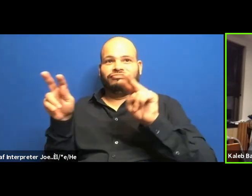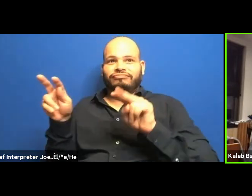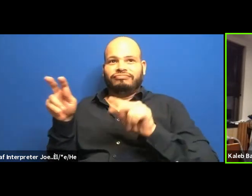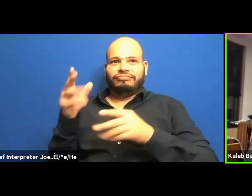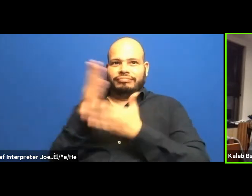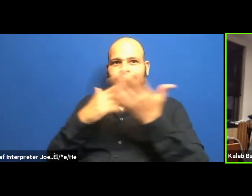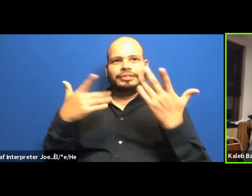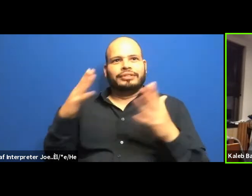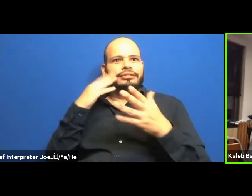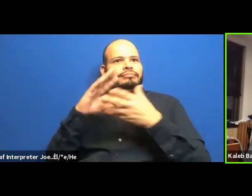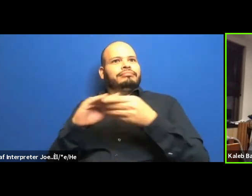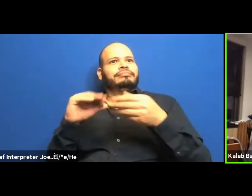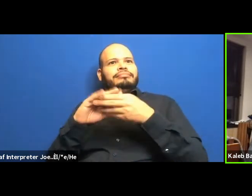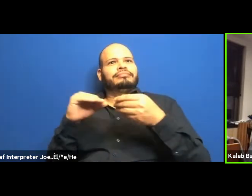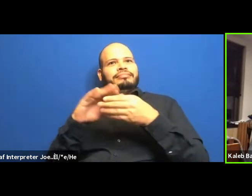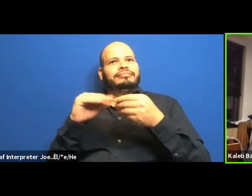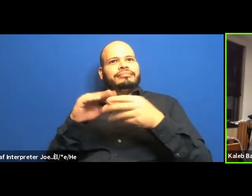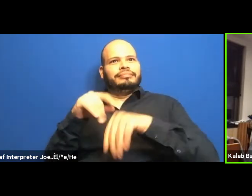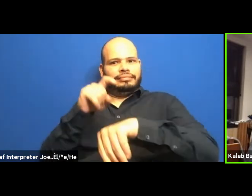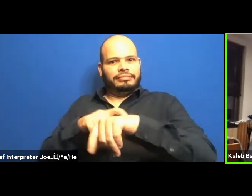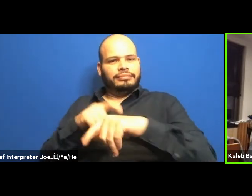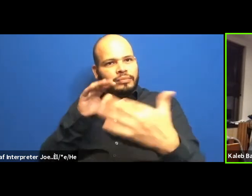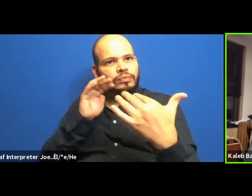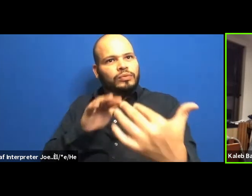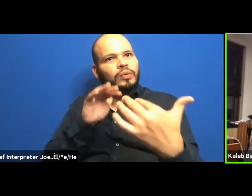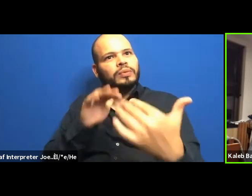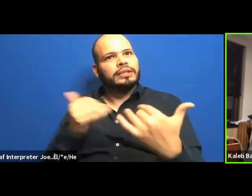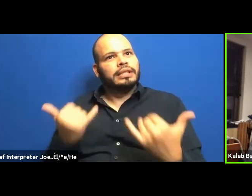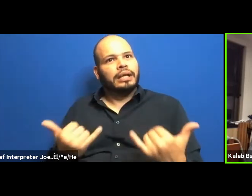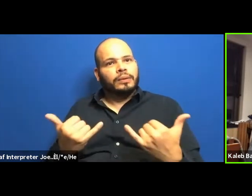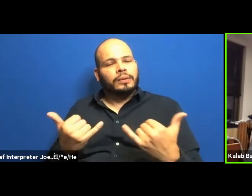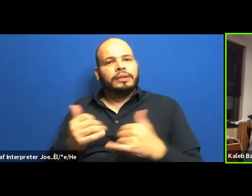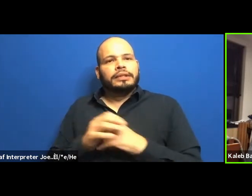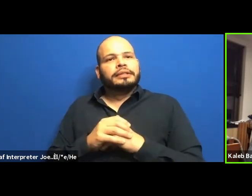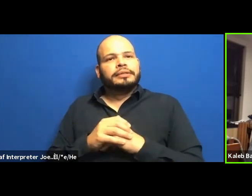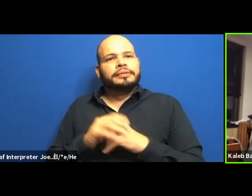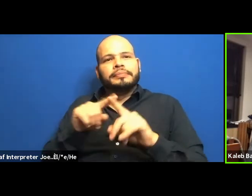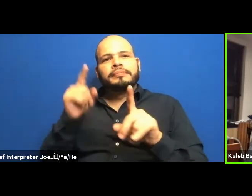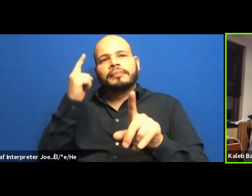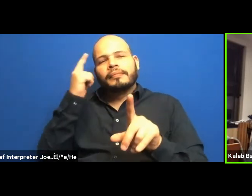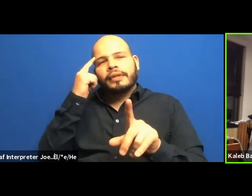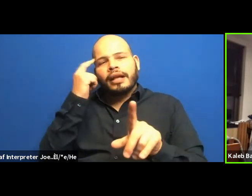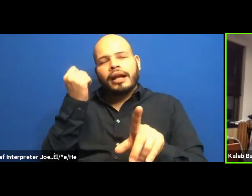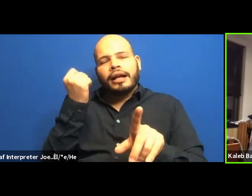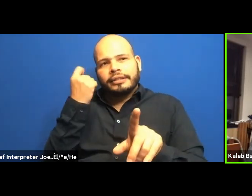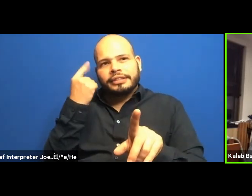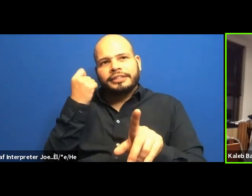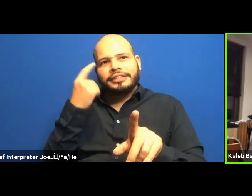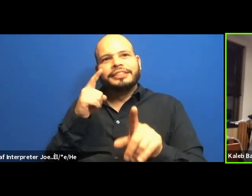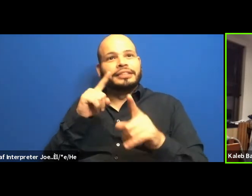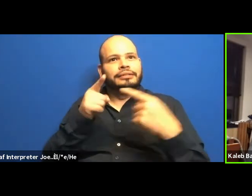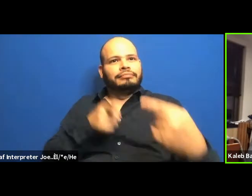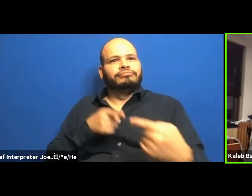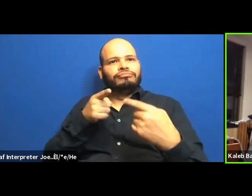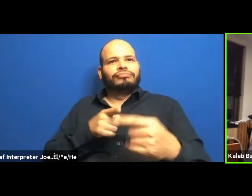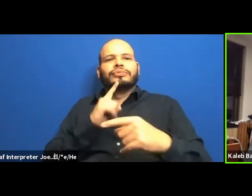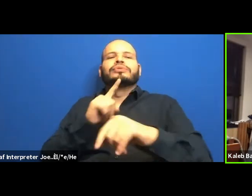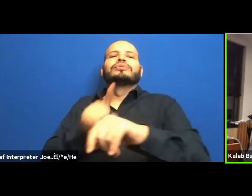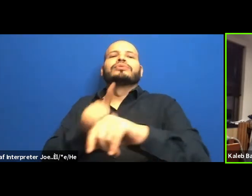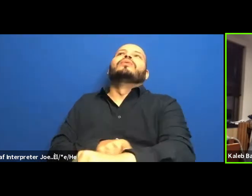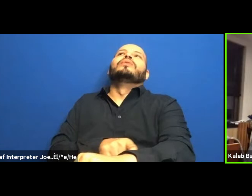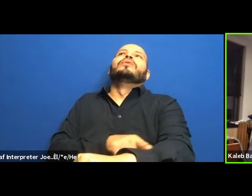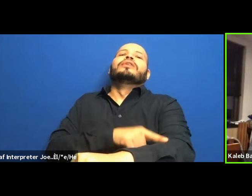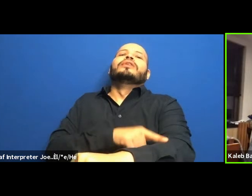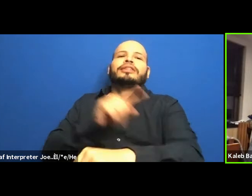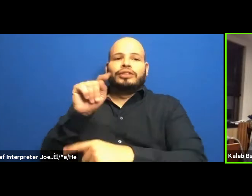that our ancestors and elders have seen this before. That yes, the master may have new tools and